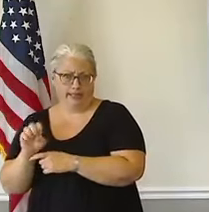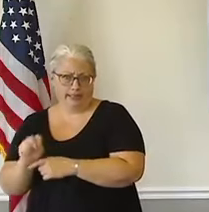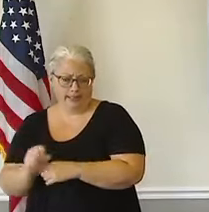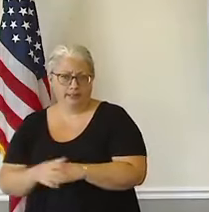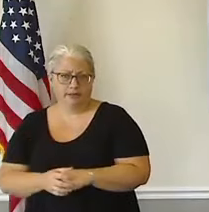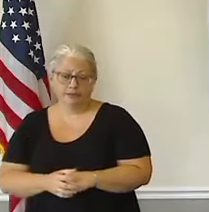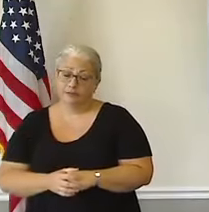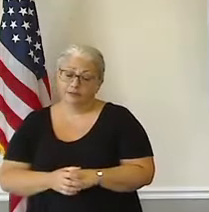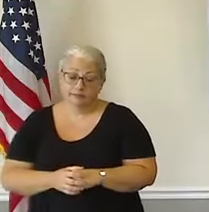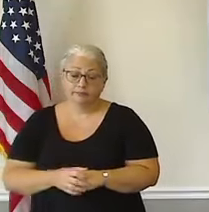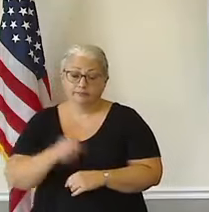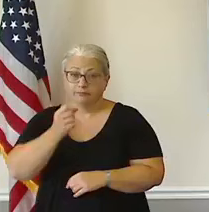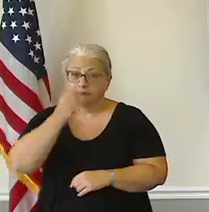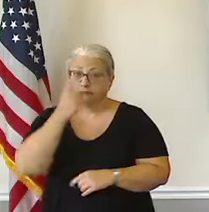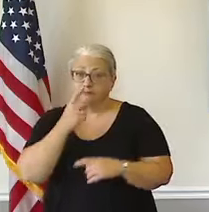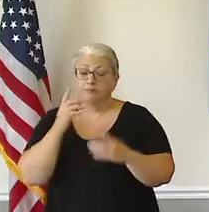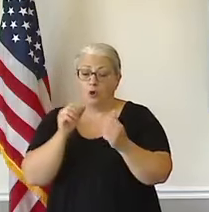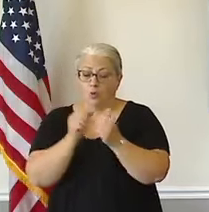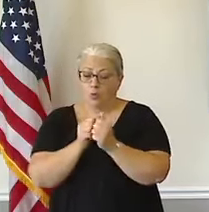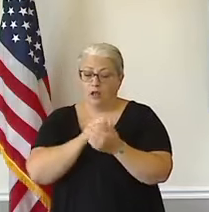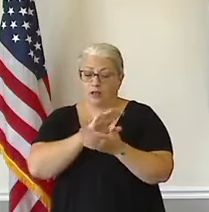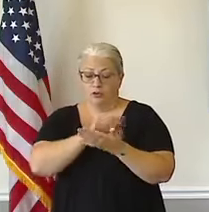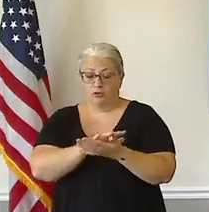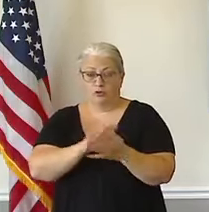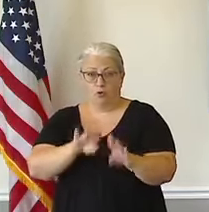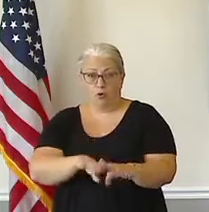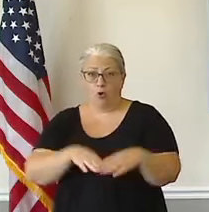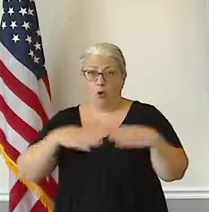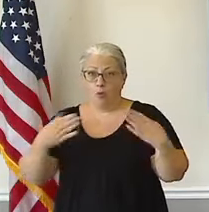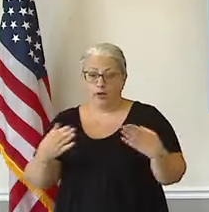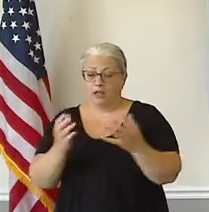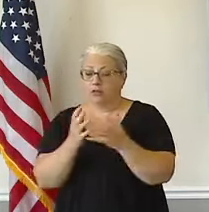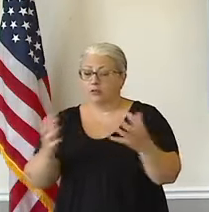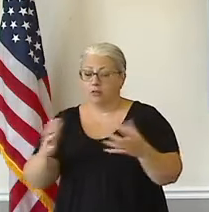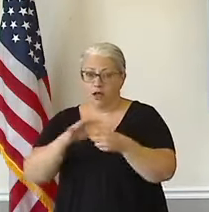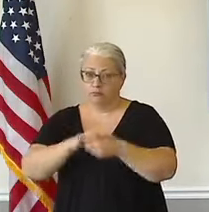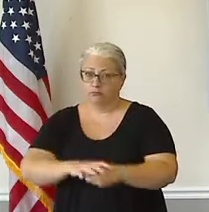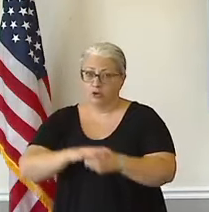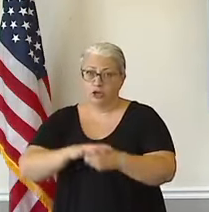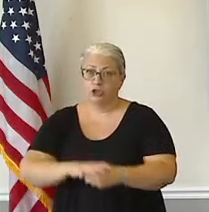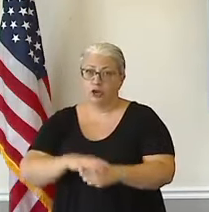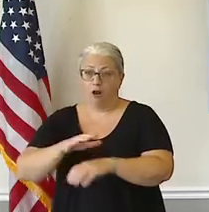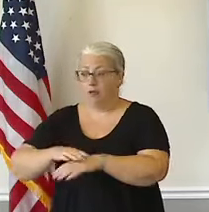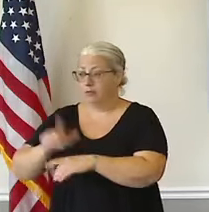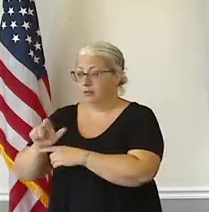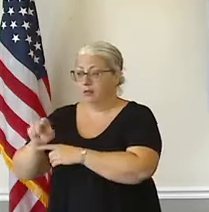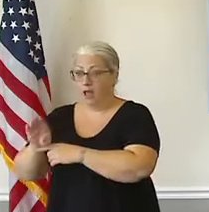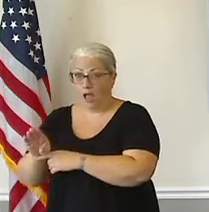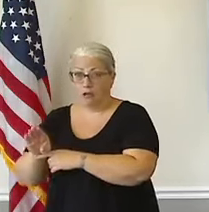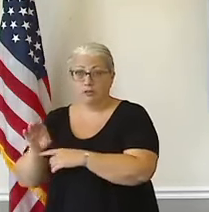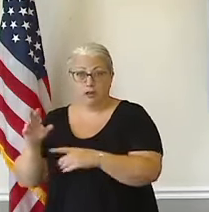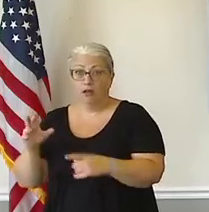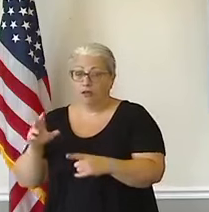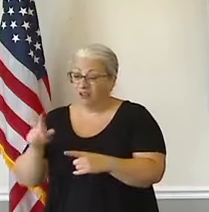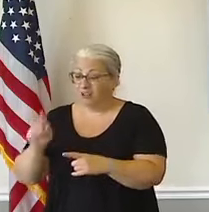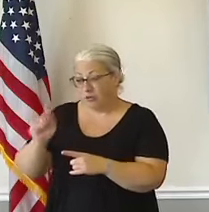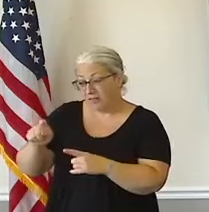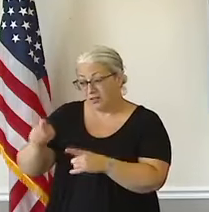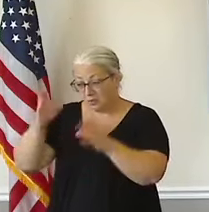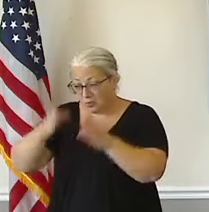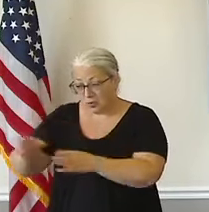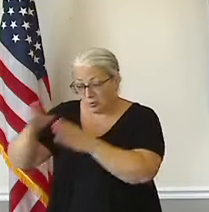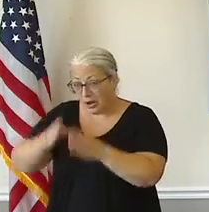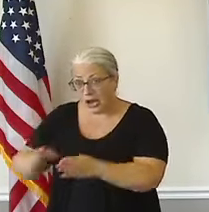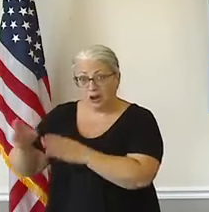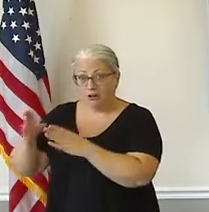with school reopening, that there is pressure on the labs to be as responsive and to be as prepared for this as possible. You get a huge